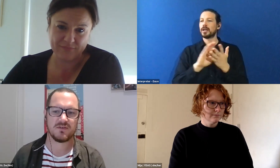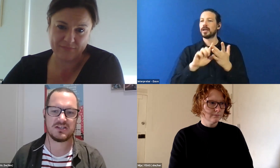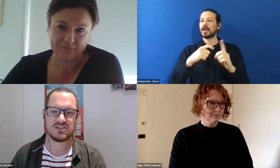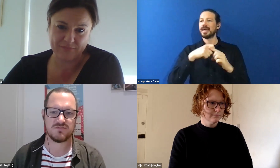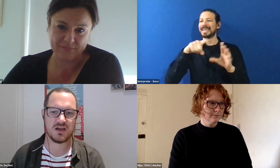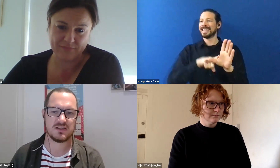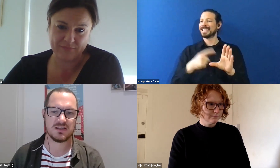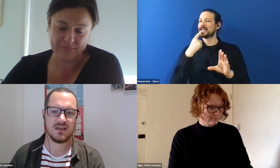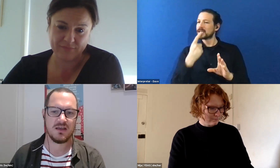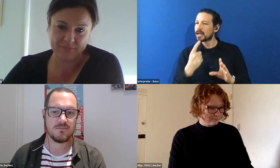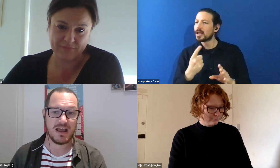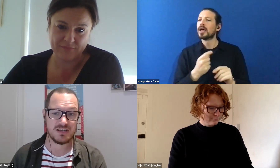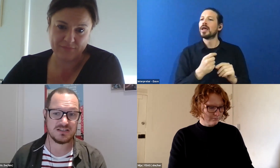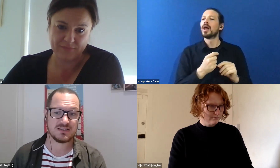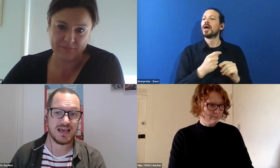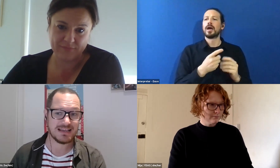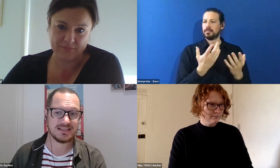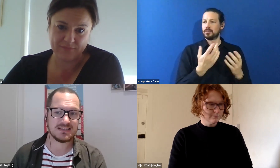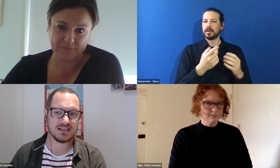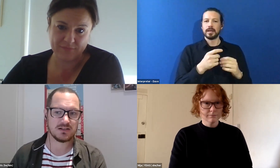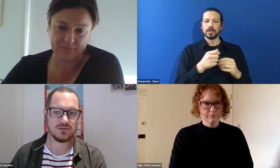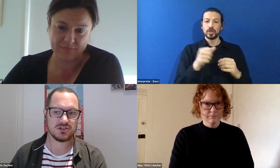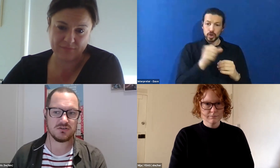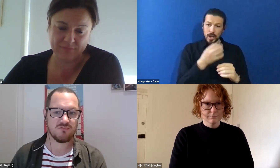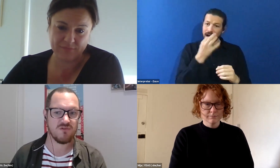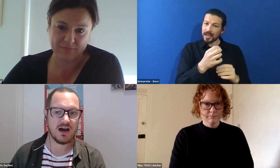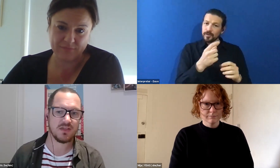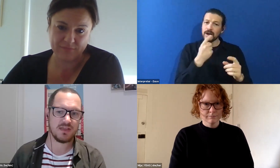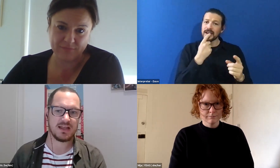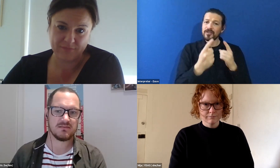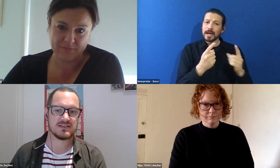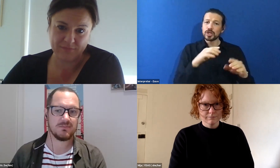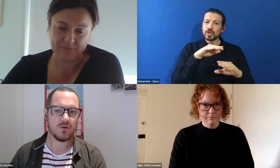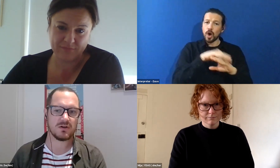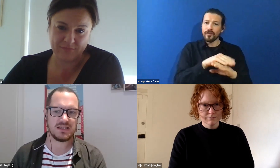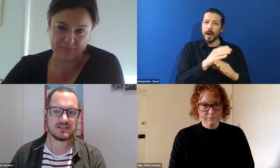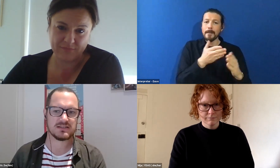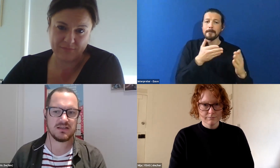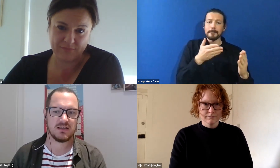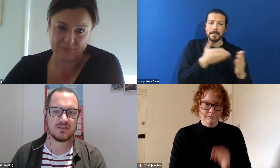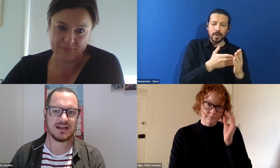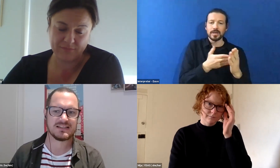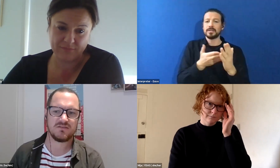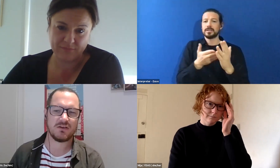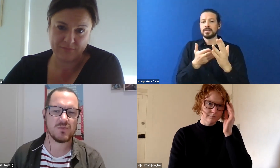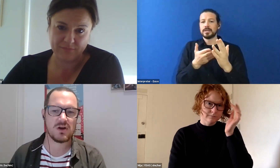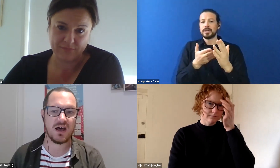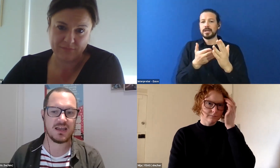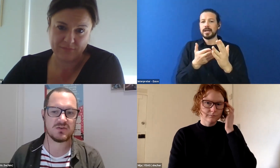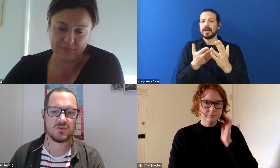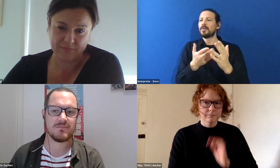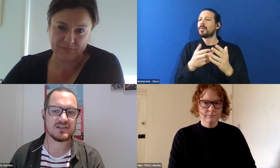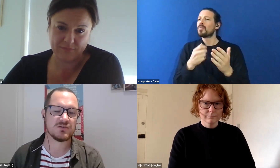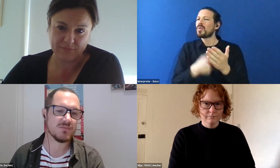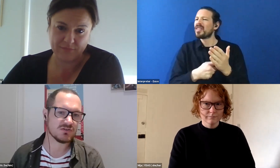for information regarding barriers to access and inclusion rather than support needs? The latter feels more